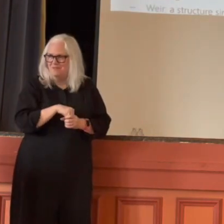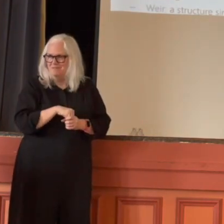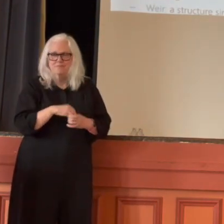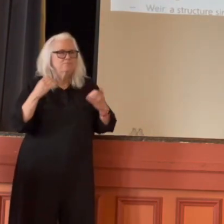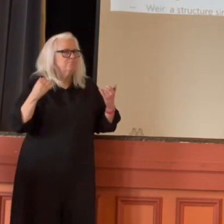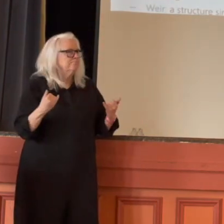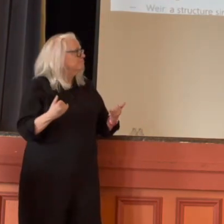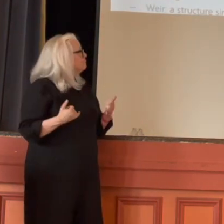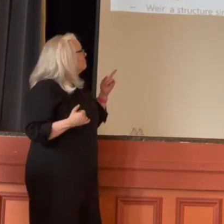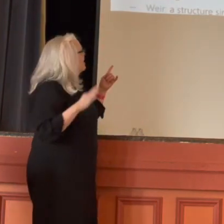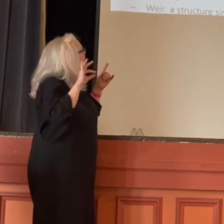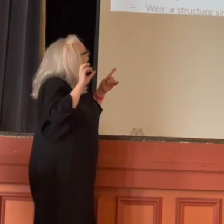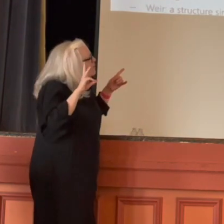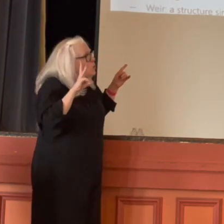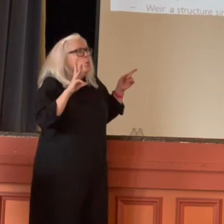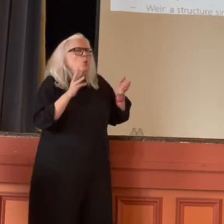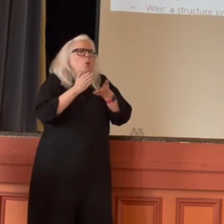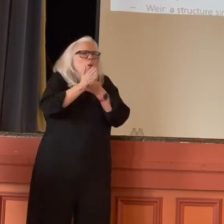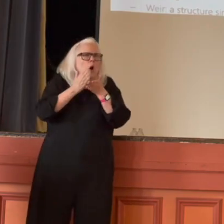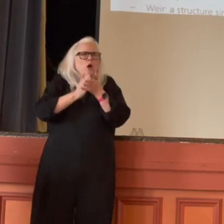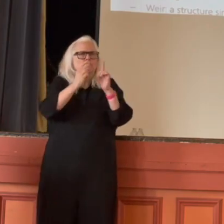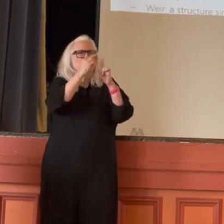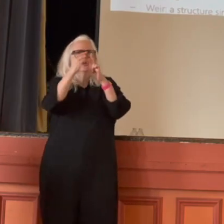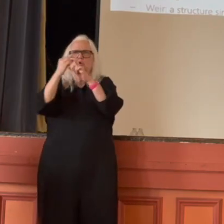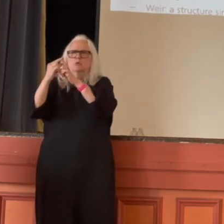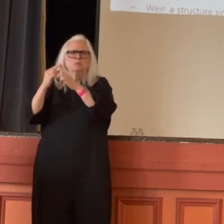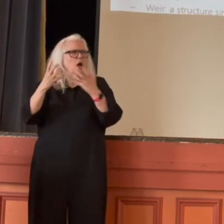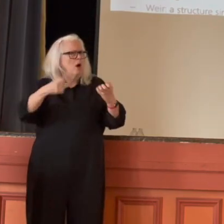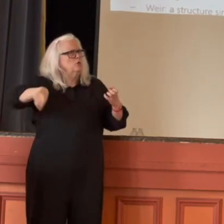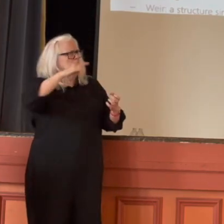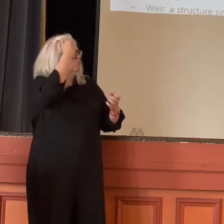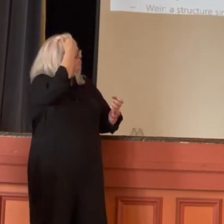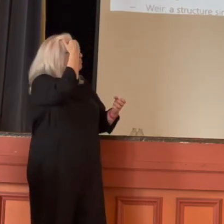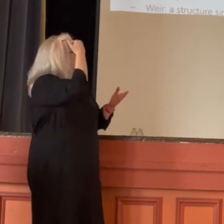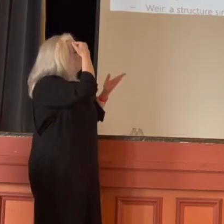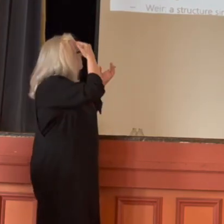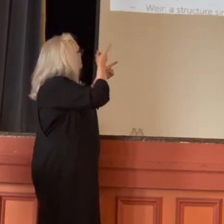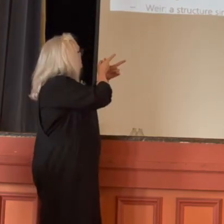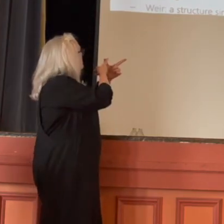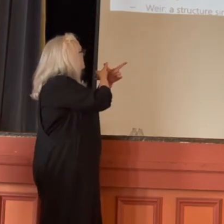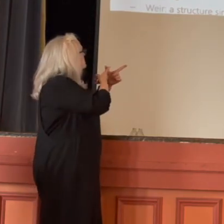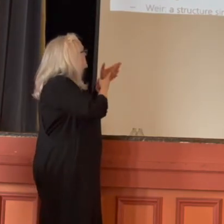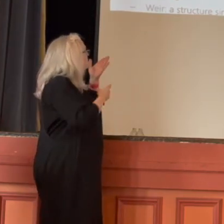A few pieces of terminology here. The first is